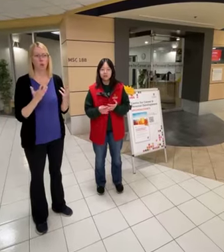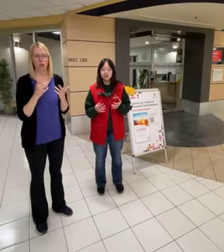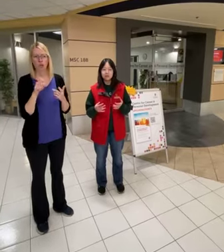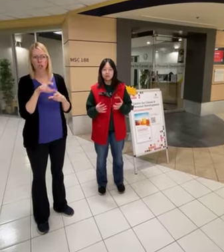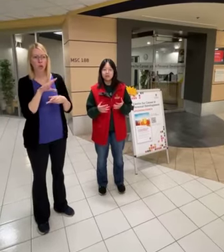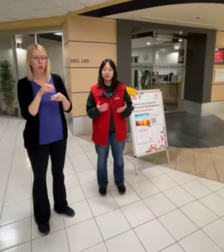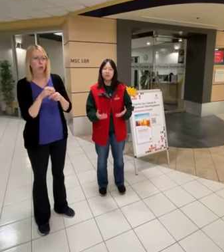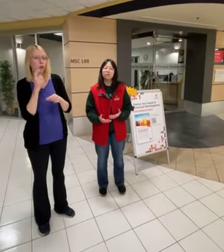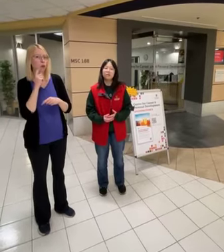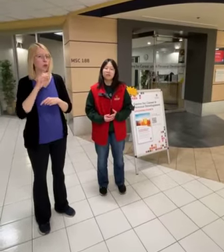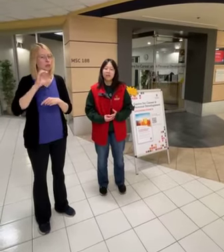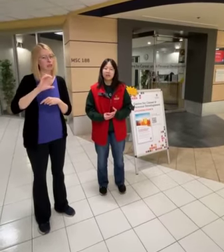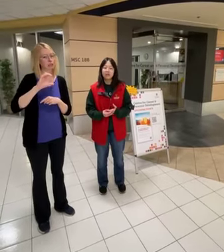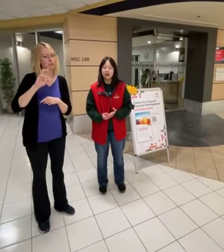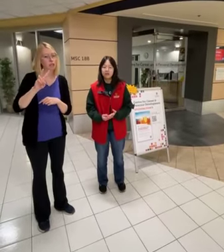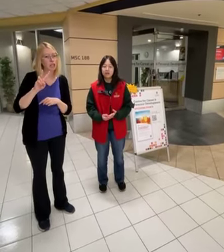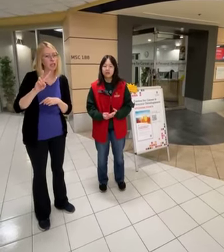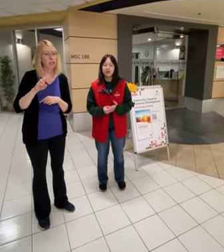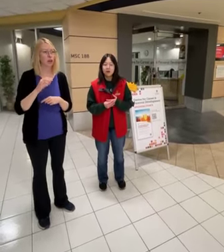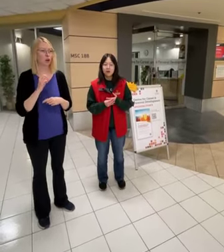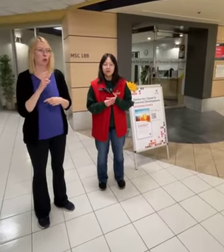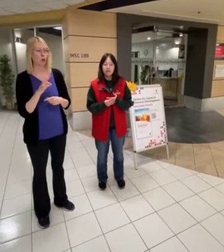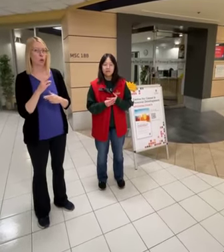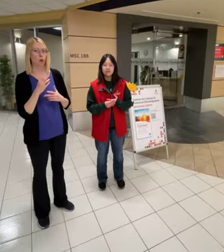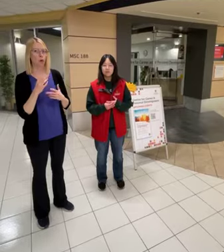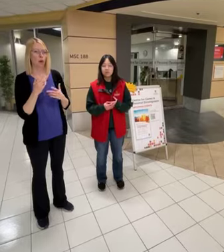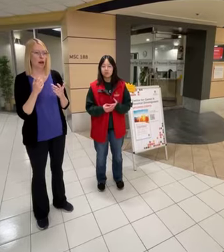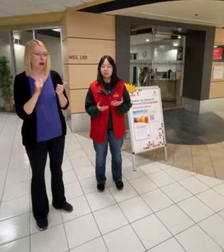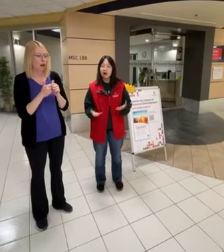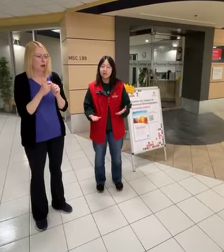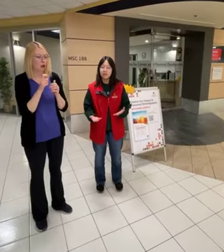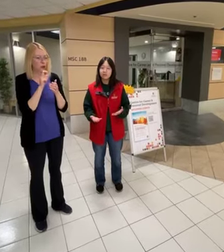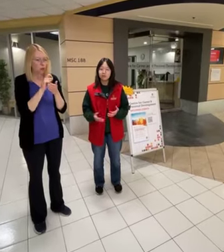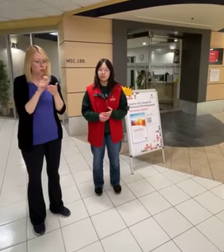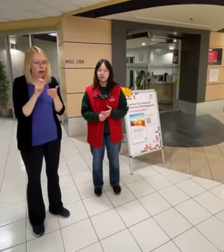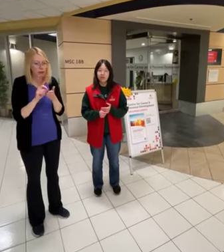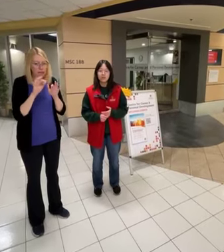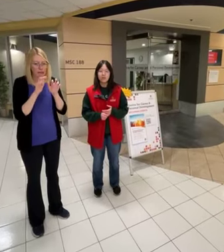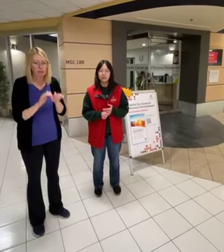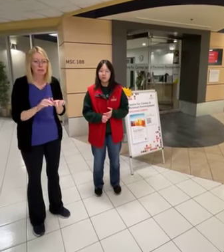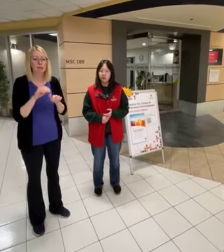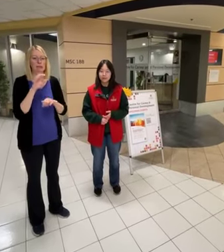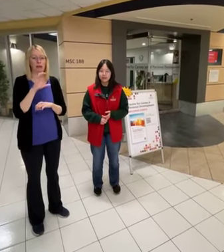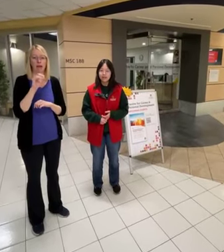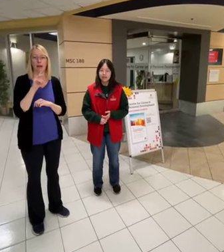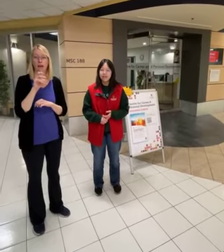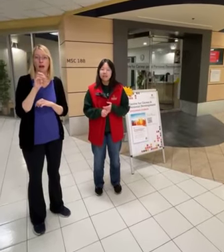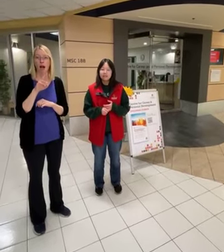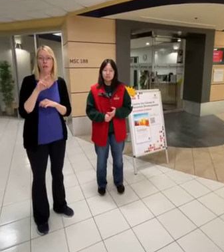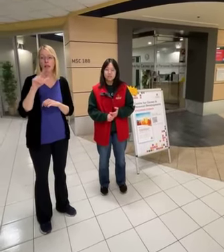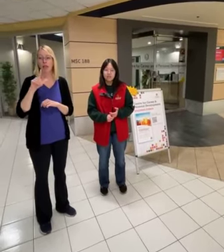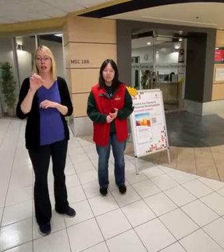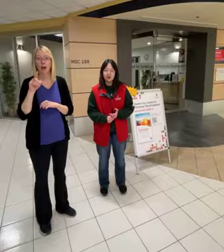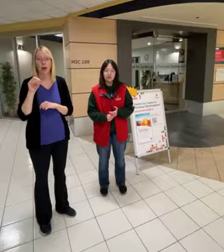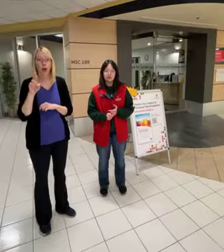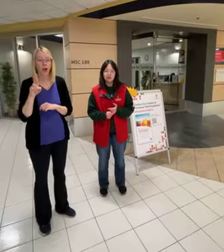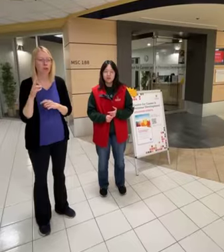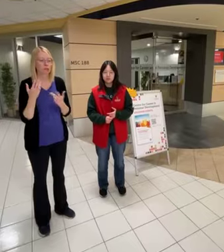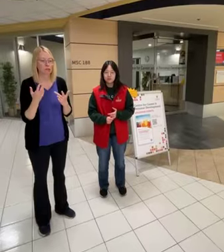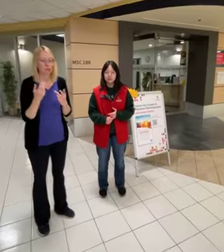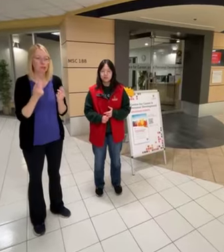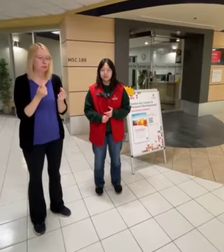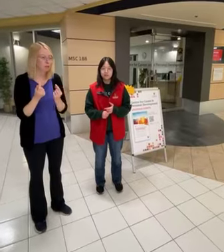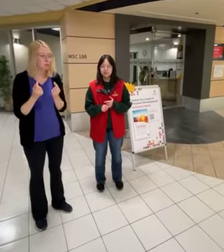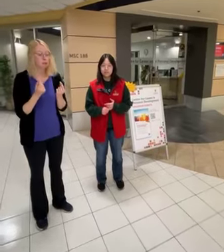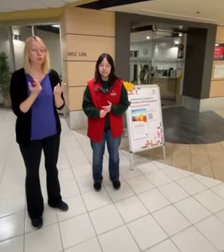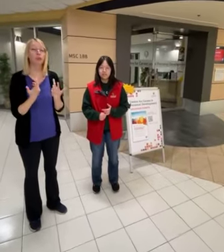CV, or what's the best message to be conveying in a cover letter, or even if you want to do a mock interview for a job that you're really hoping to get, CCPD offers